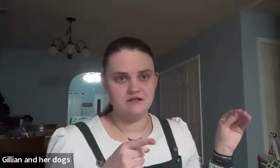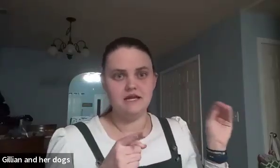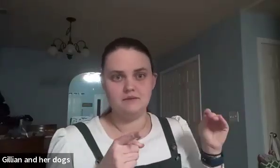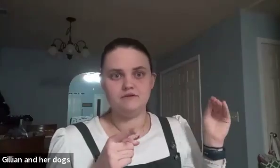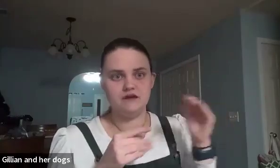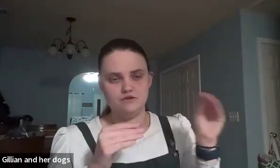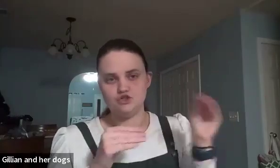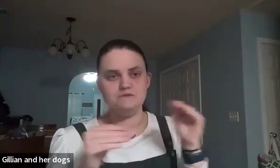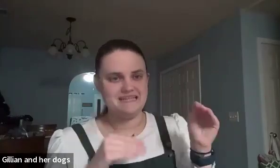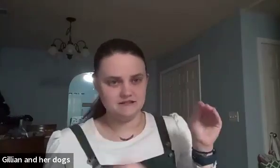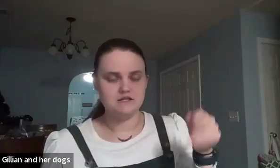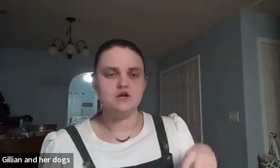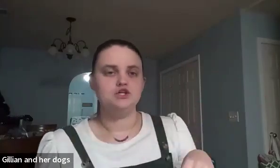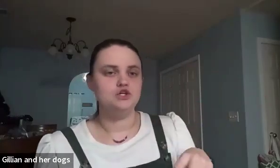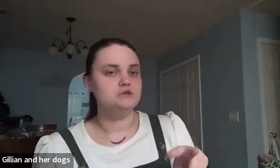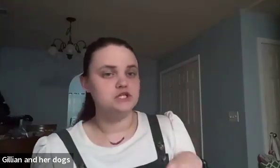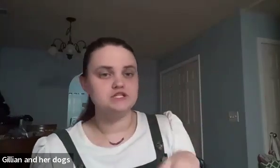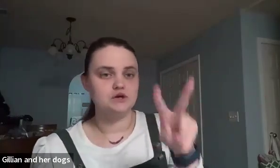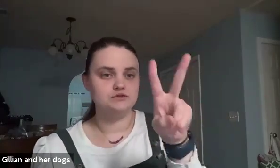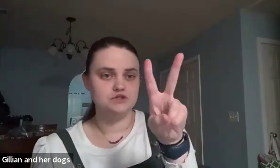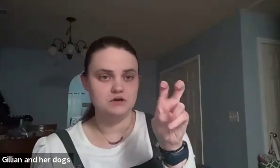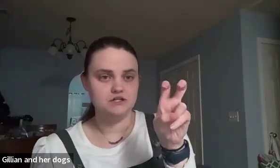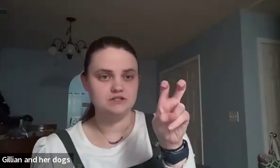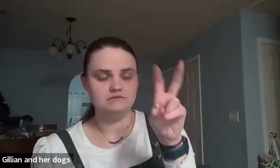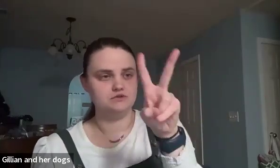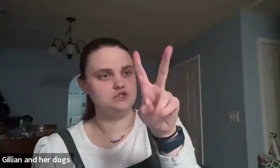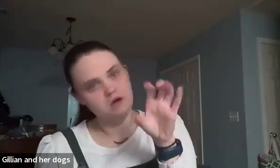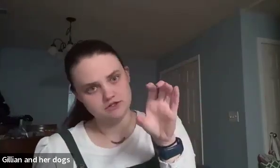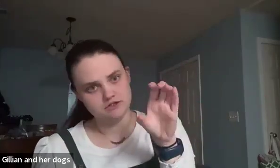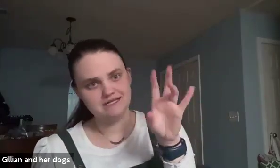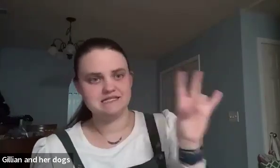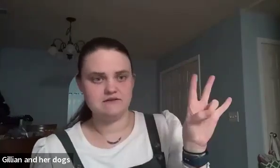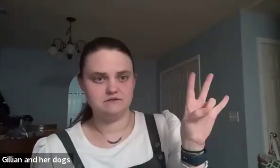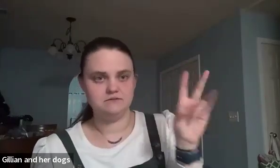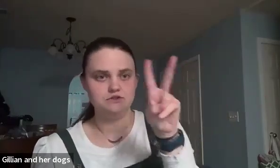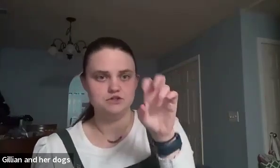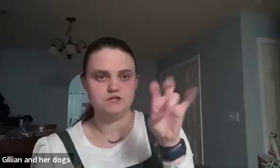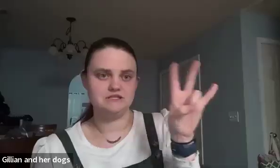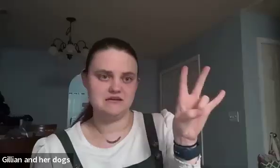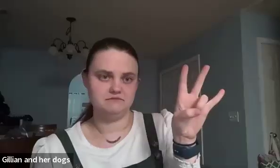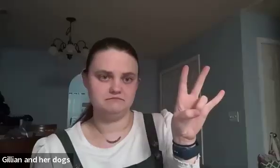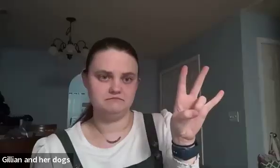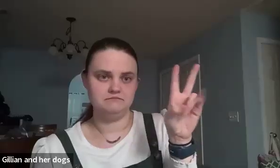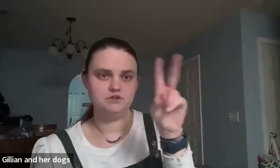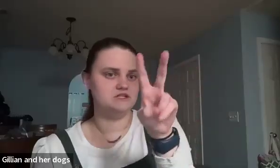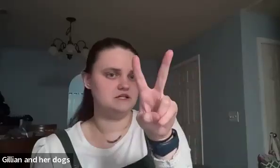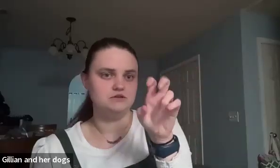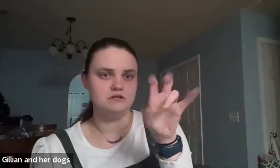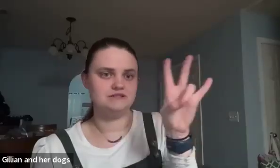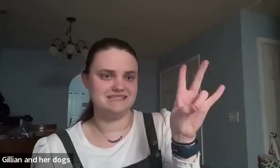a number that there's no tens, you would just go 200, 207, 207. You just say